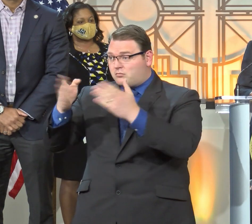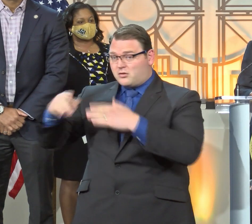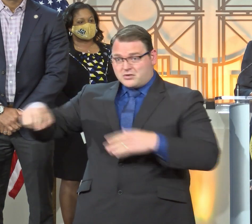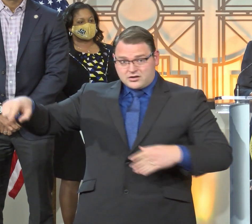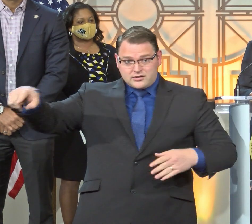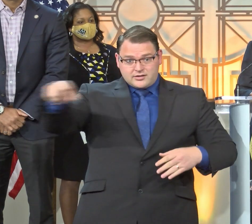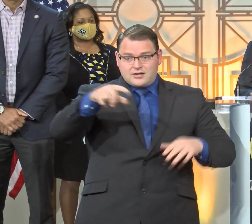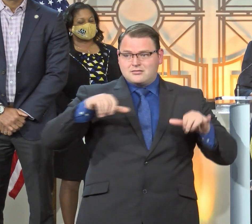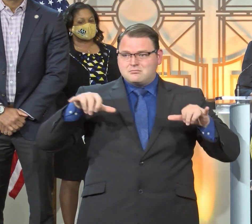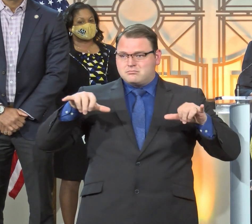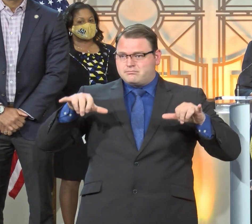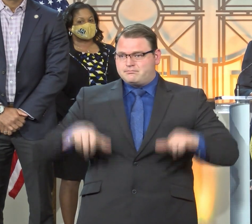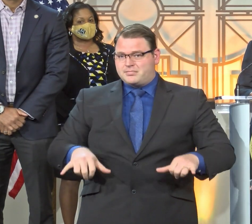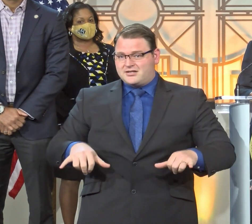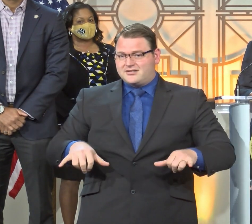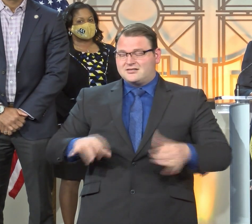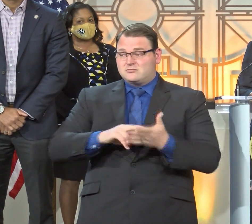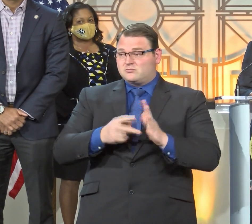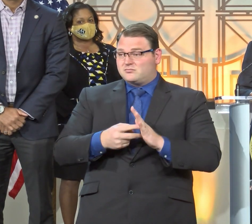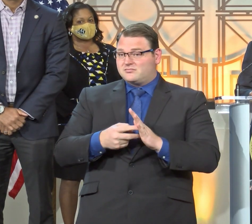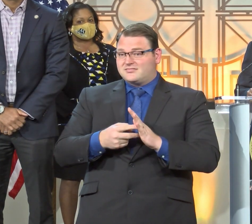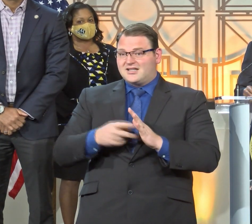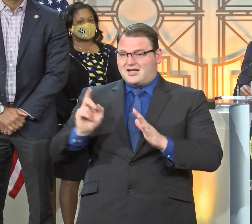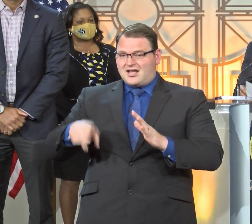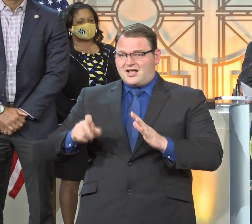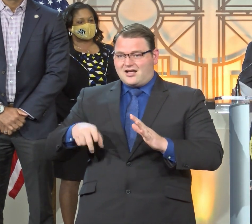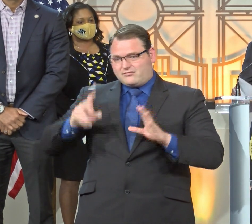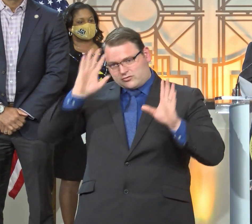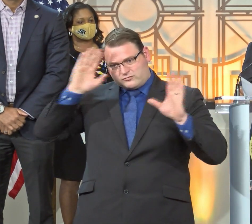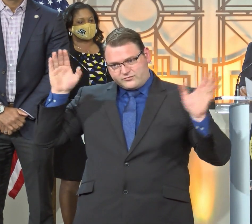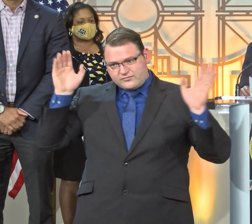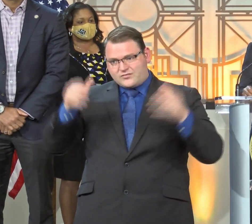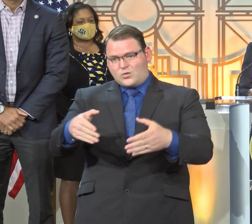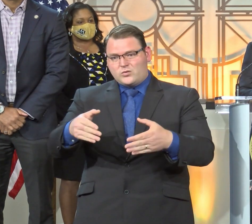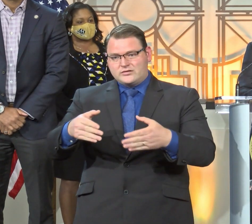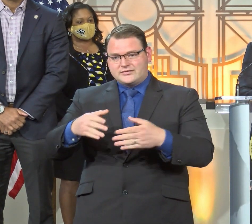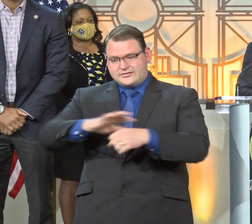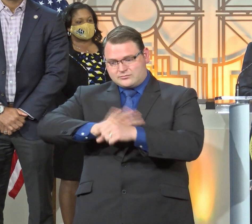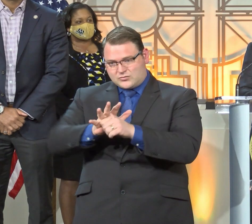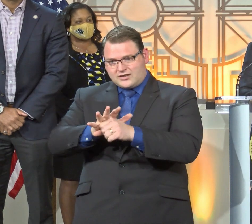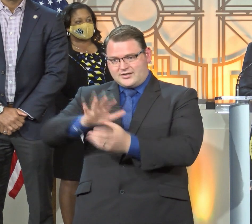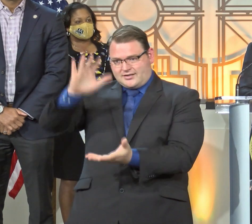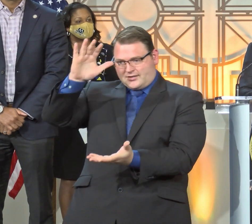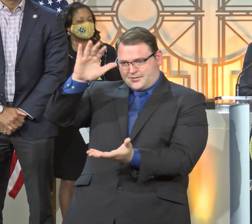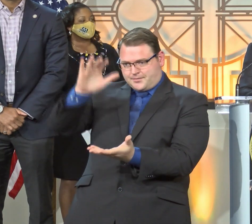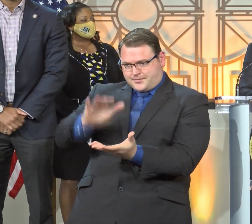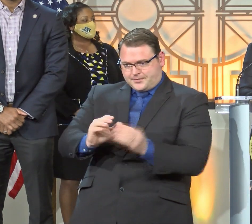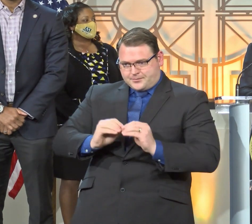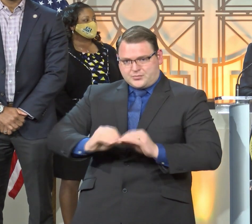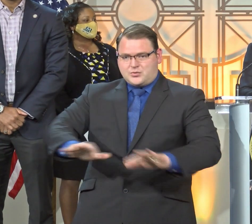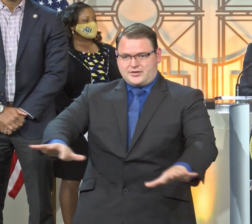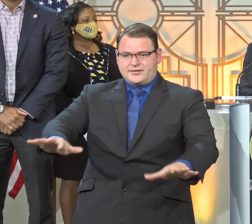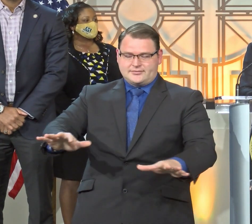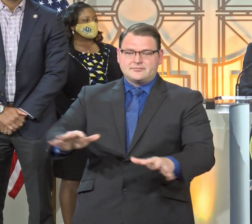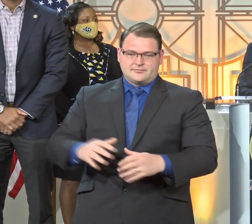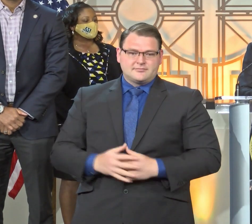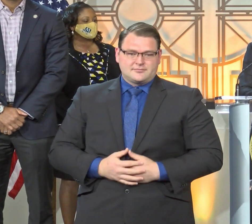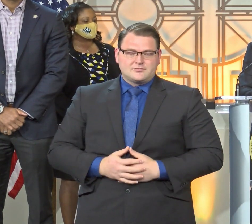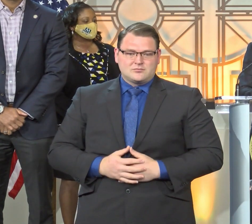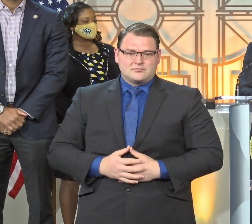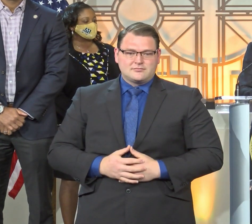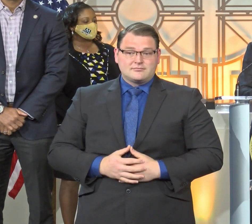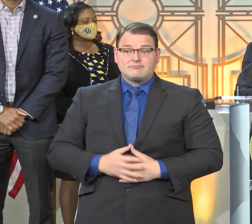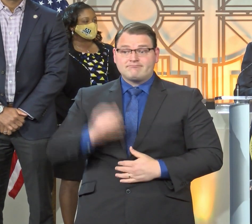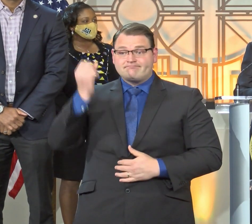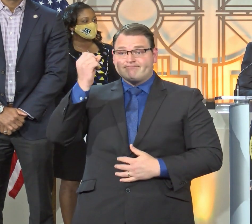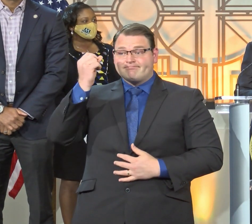to double down and to do more to stop the virus from spreading. Every day, when I come before